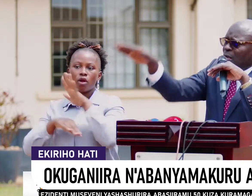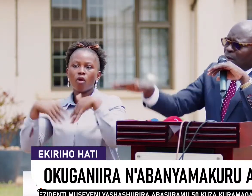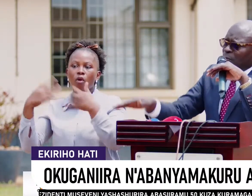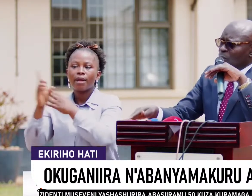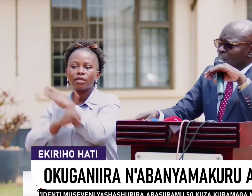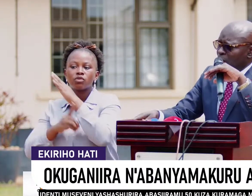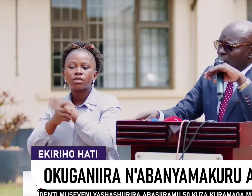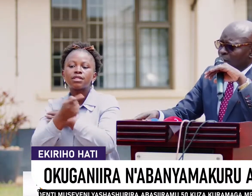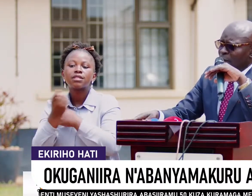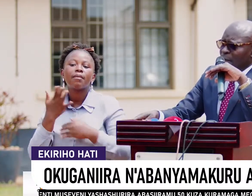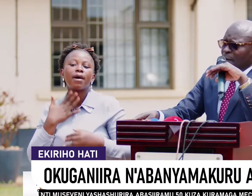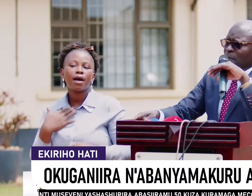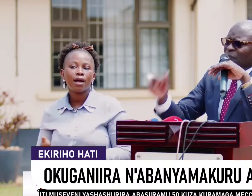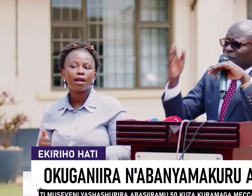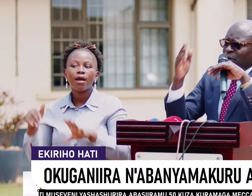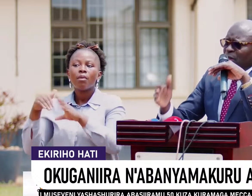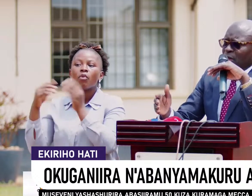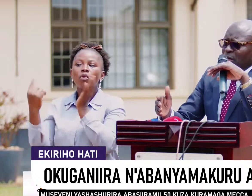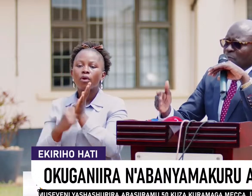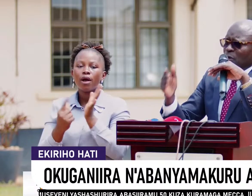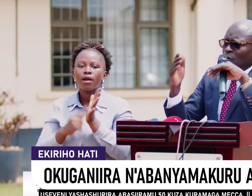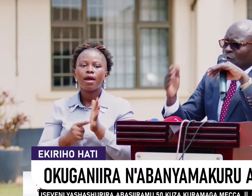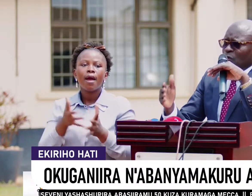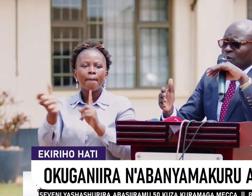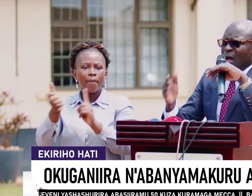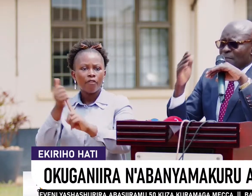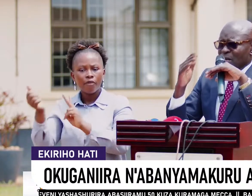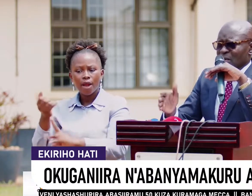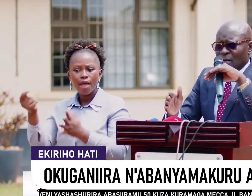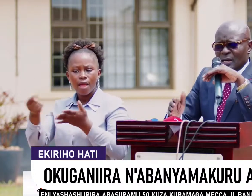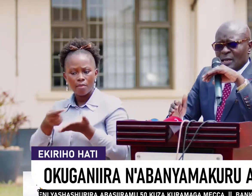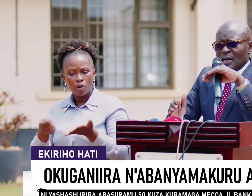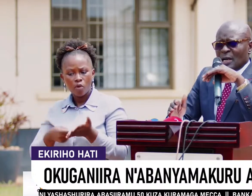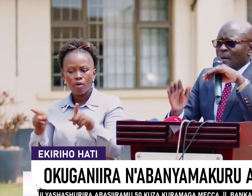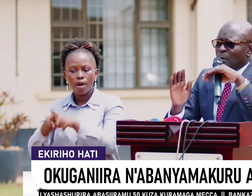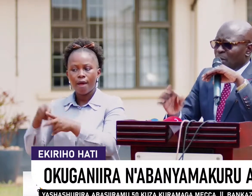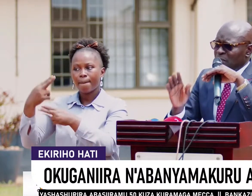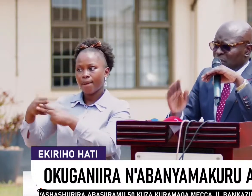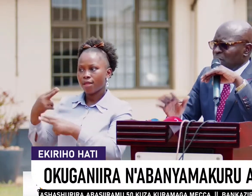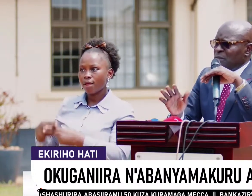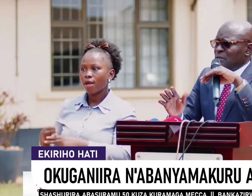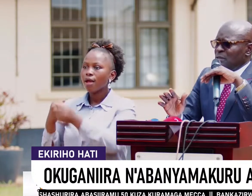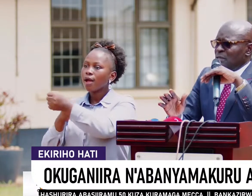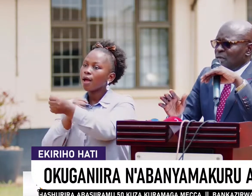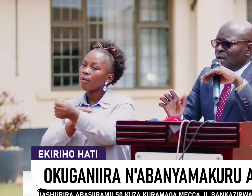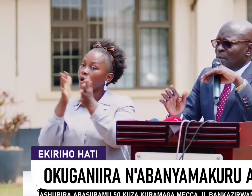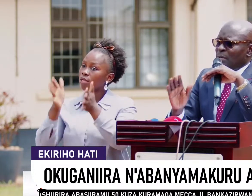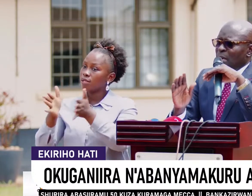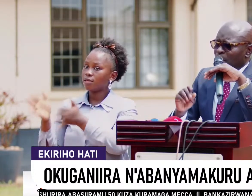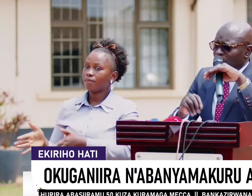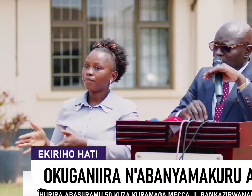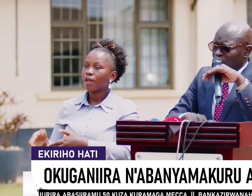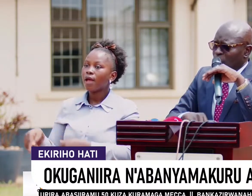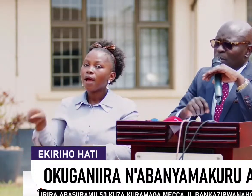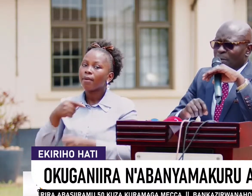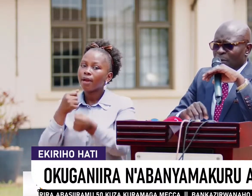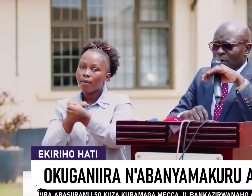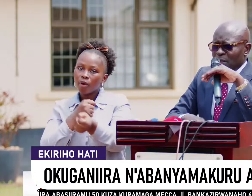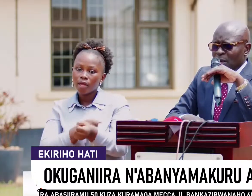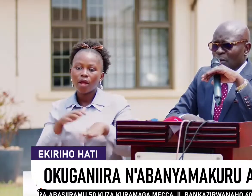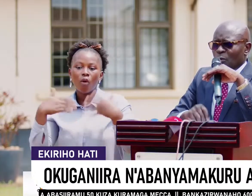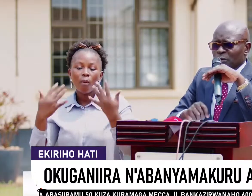ze baagala mu ggwanga bafune emikono n'amanya g'abawagizi abanaabawagira